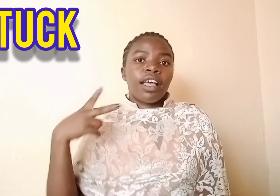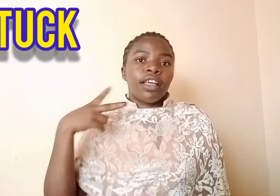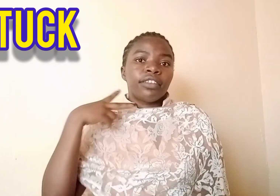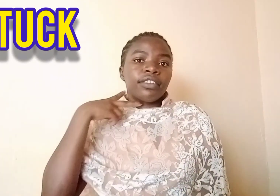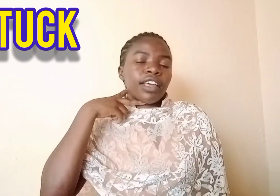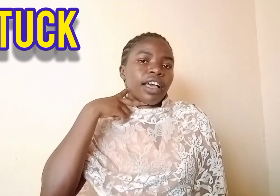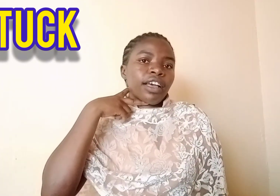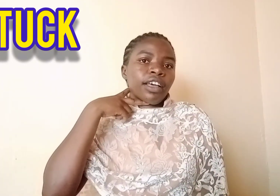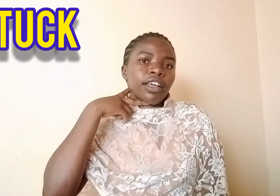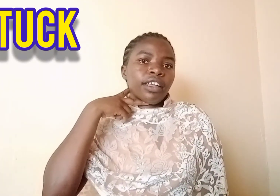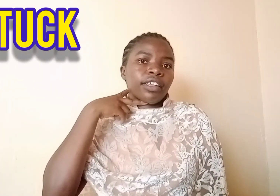Stuck.